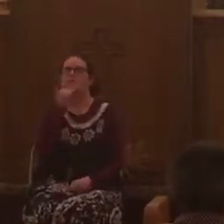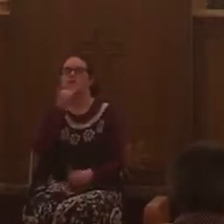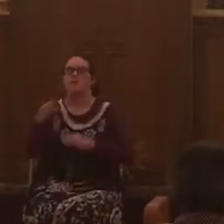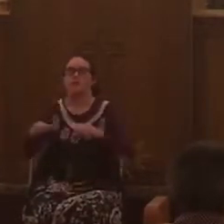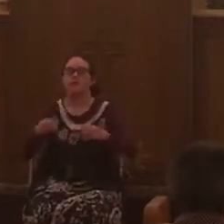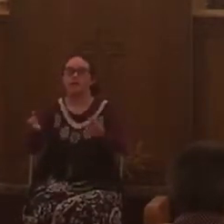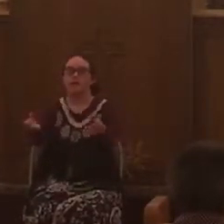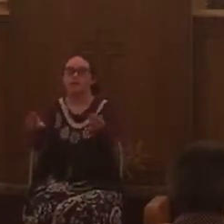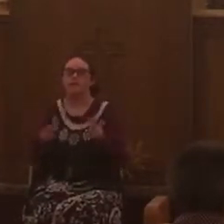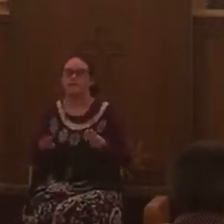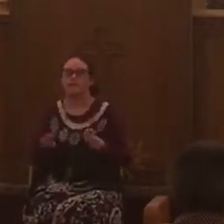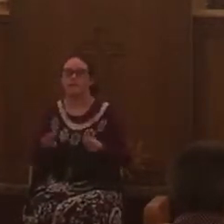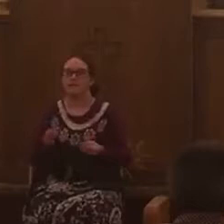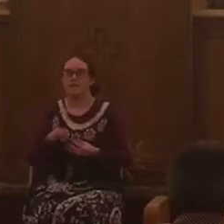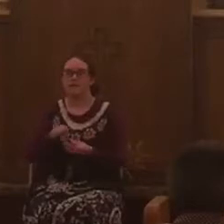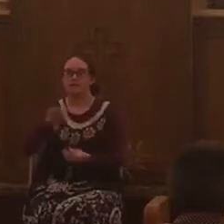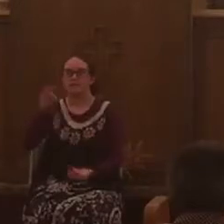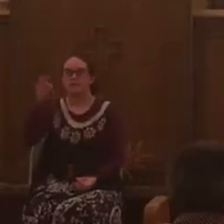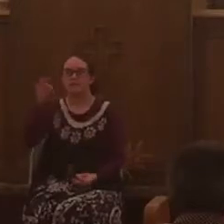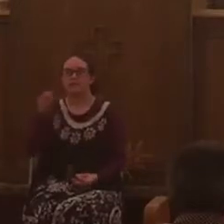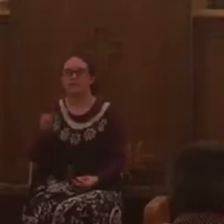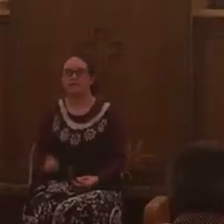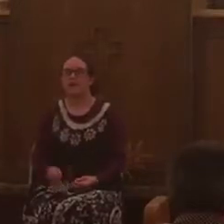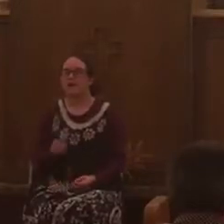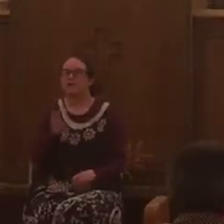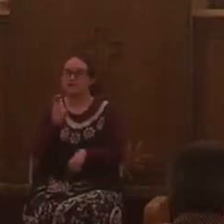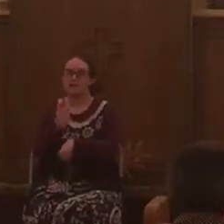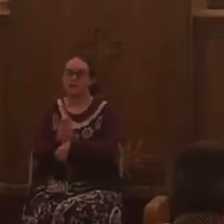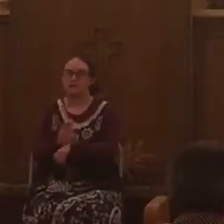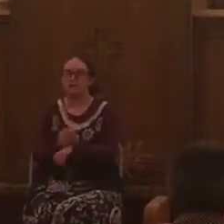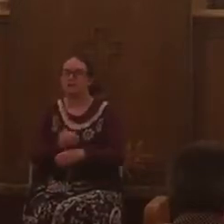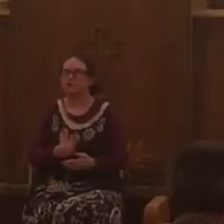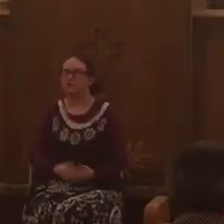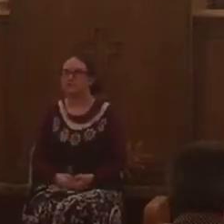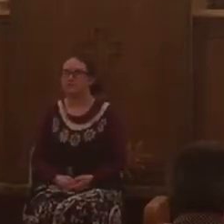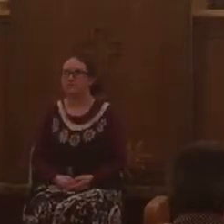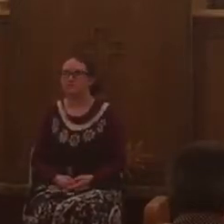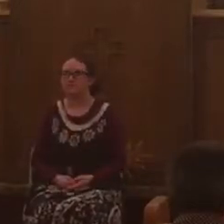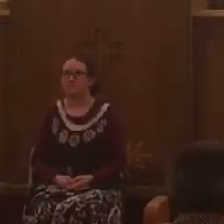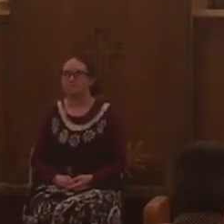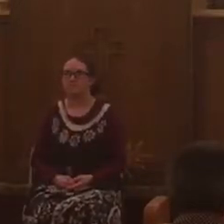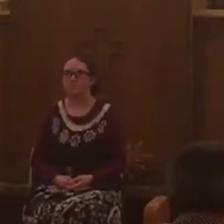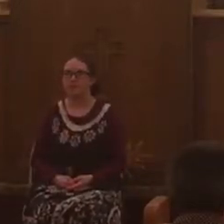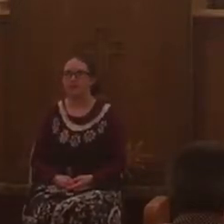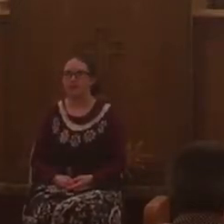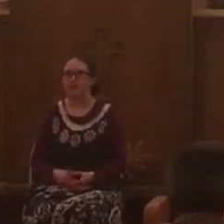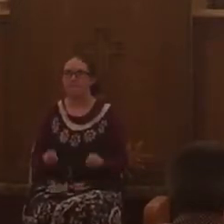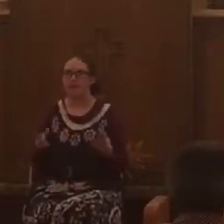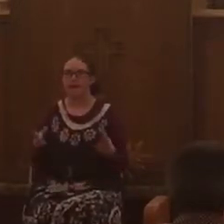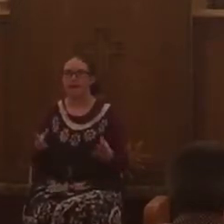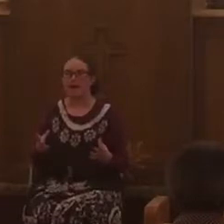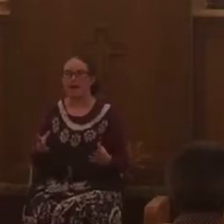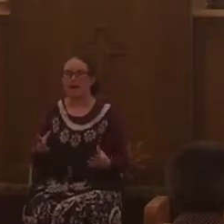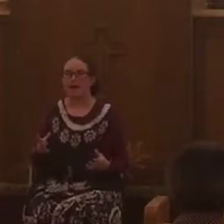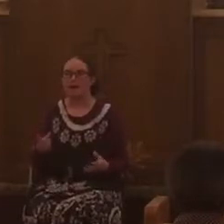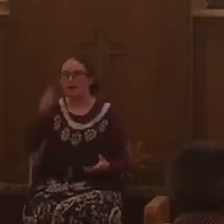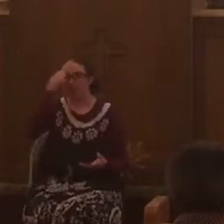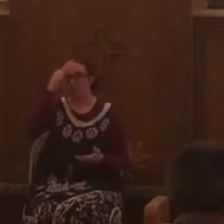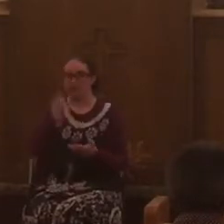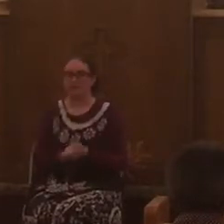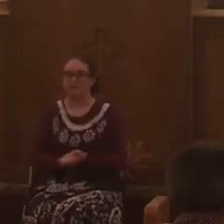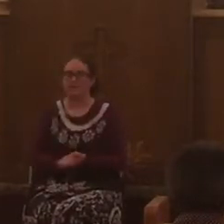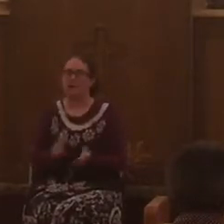the gift of the Holy Ghost. That is the church. Amen. There's lots of religions out there,